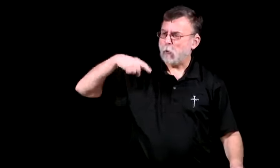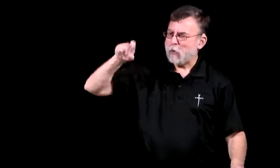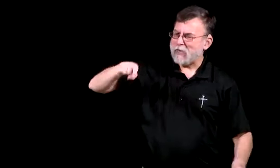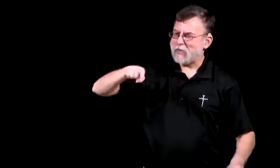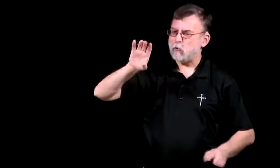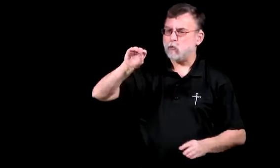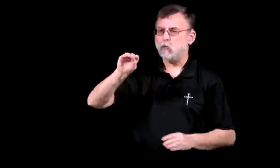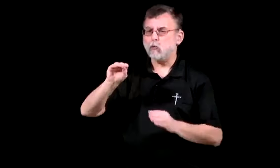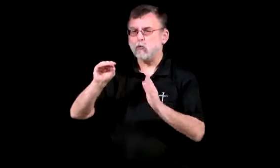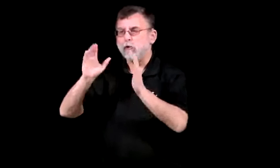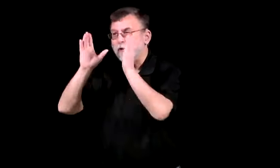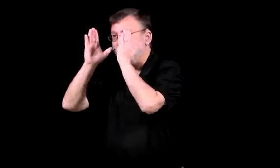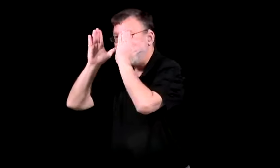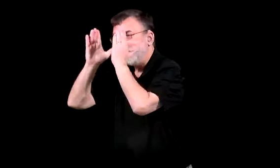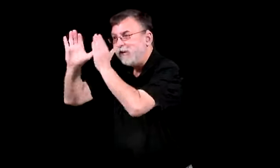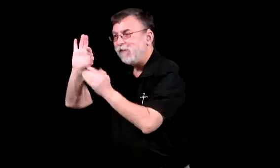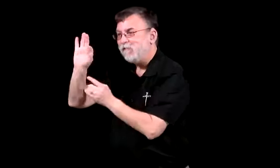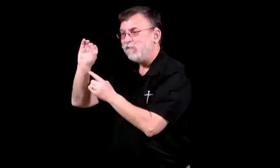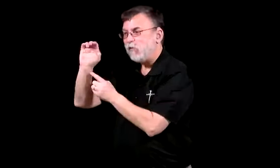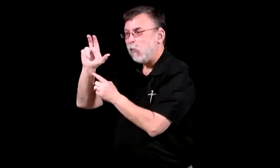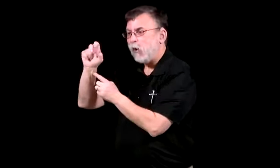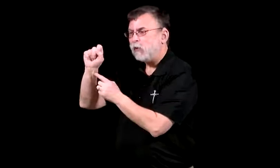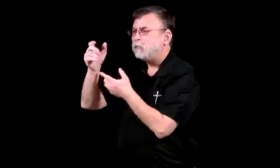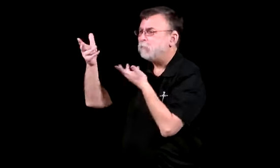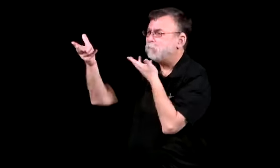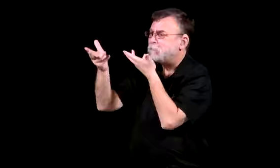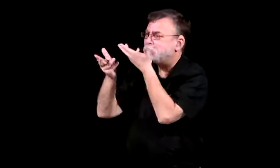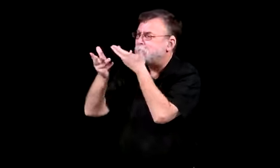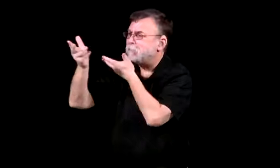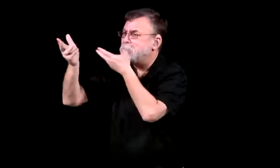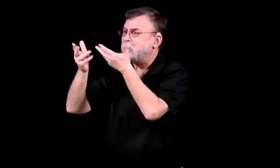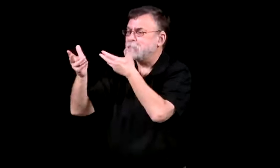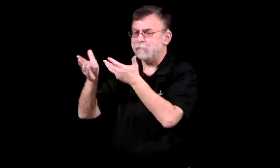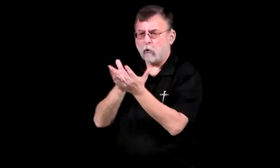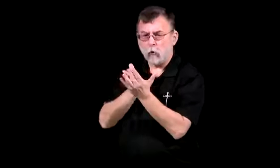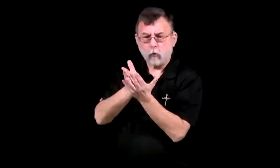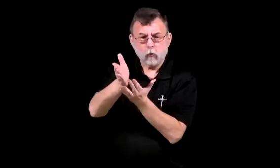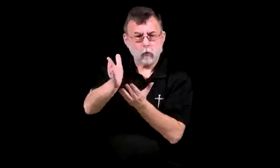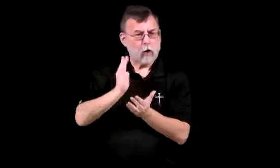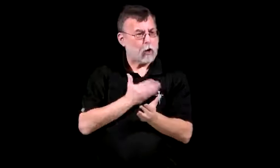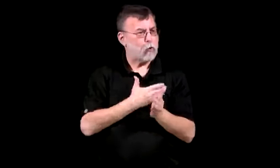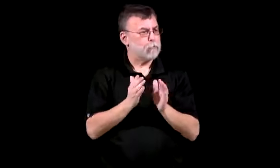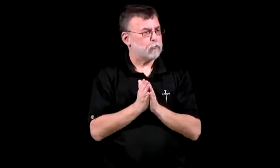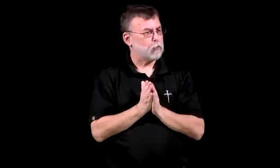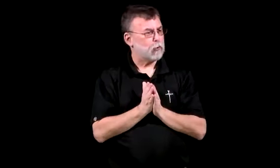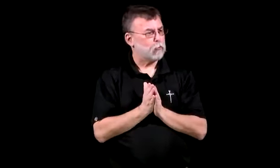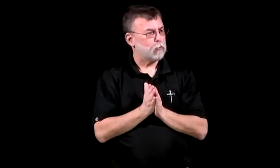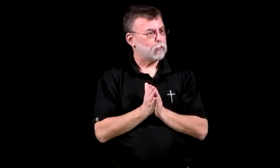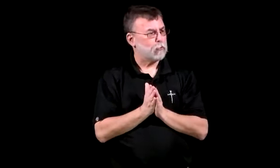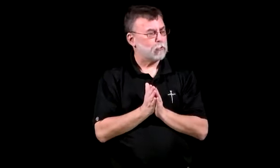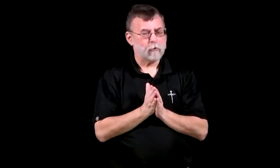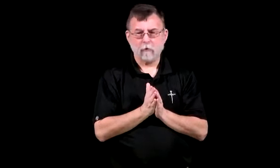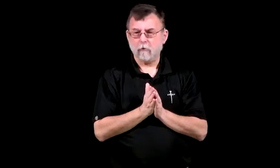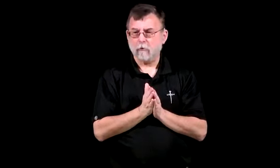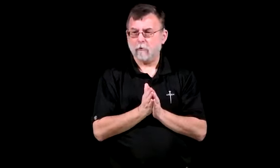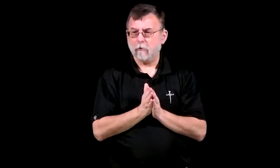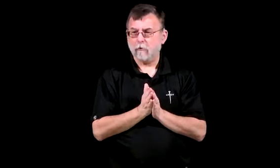God. We forget to focus on our relationship with God. And we can do that